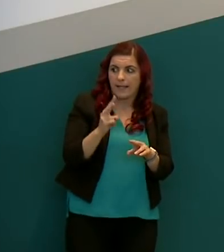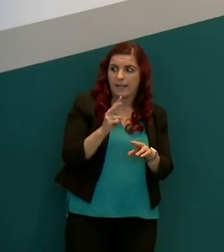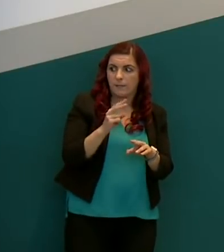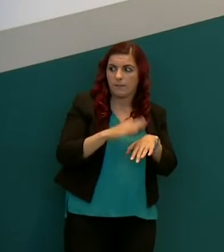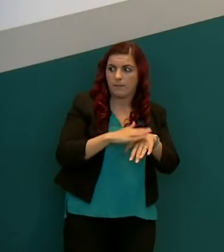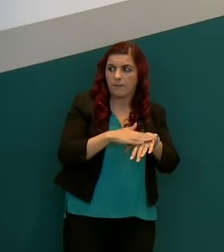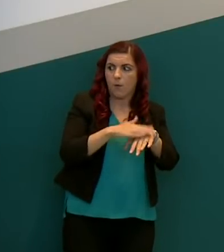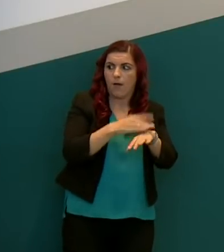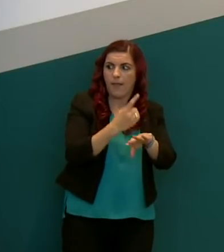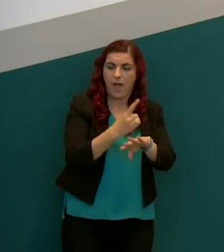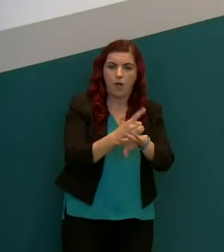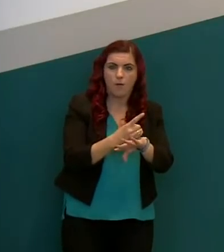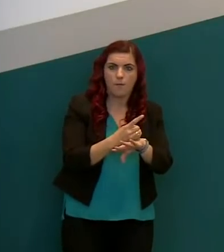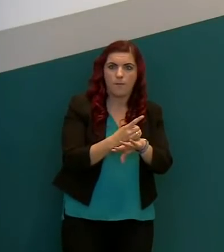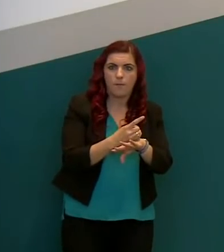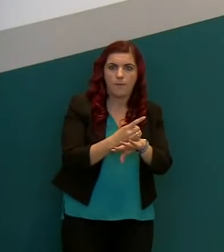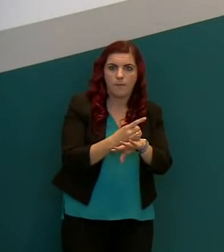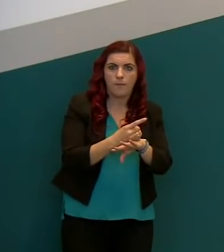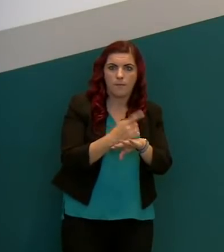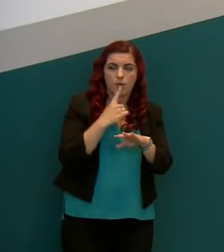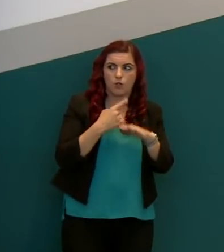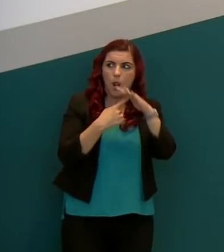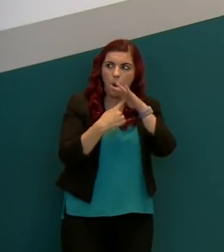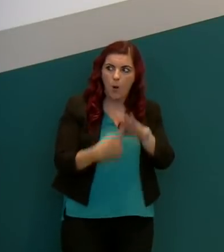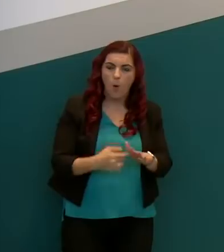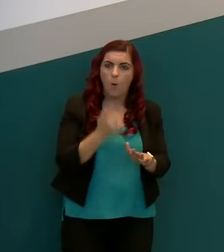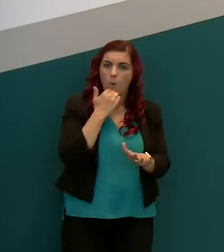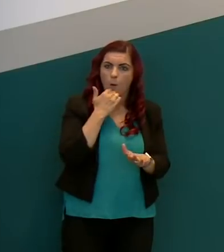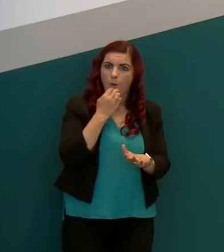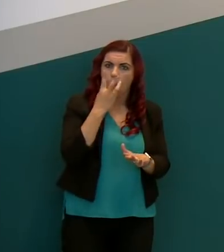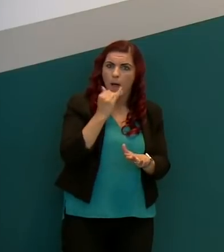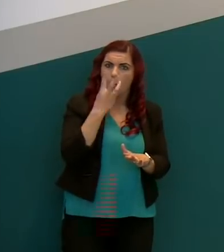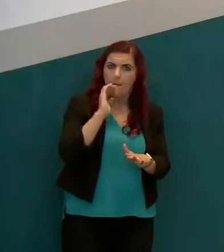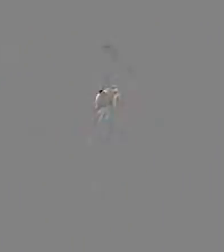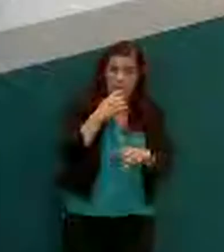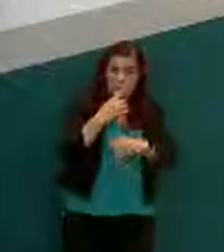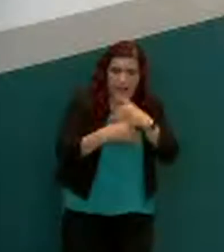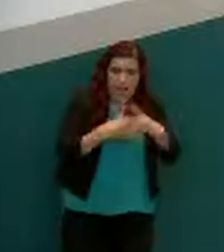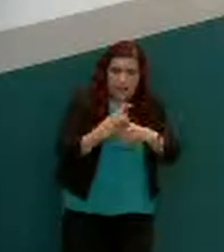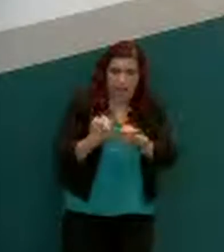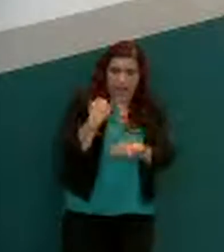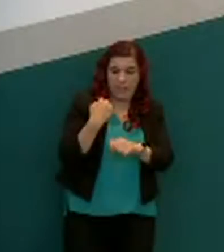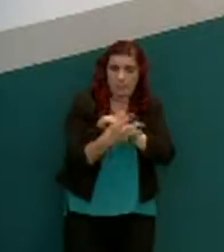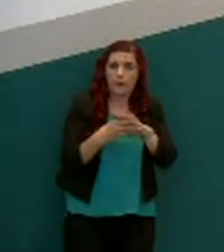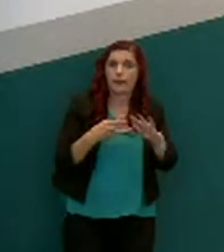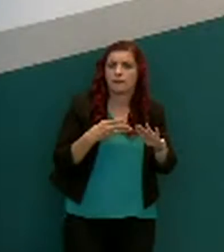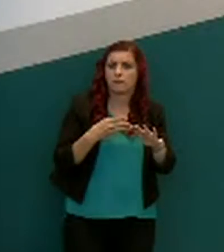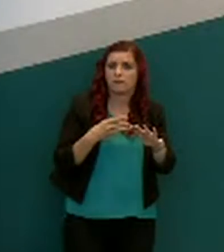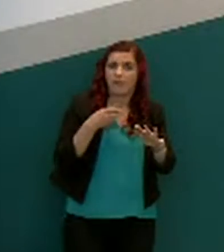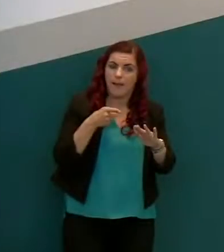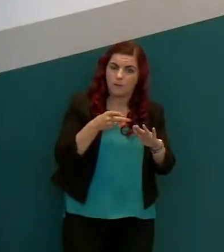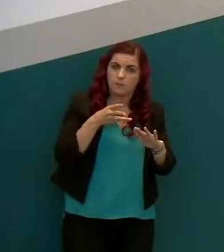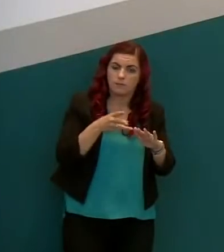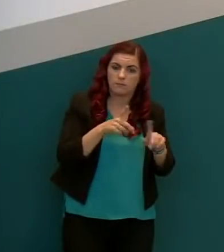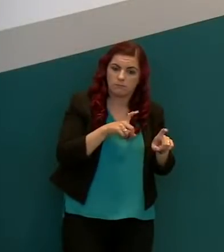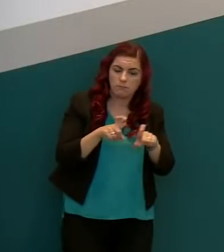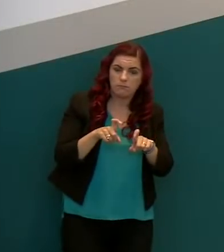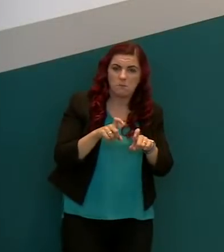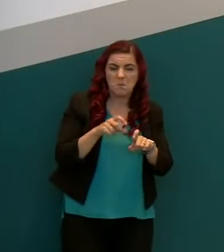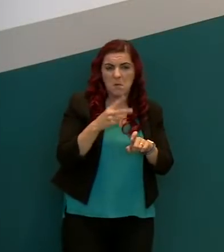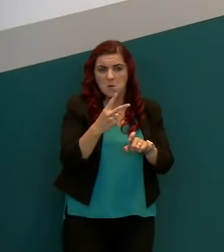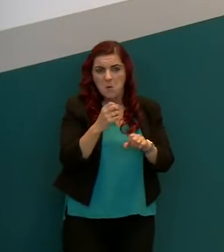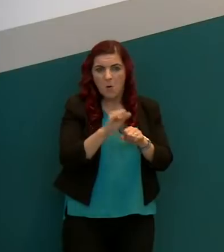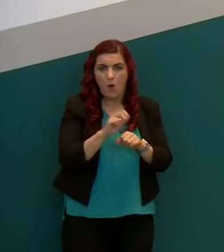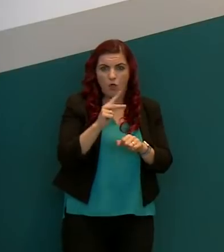it feels like a low number. That's only because of what's been happening in the last week. That remains 2 to